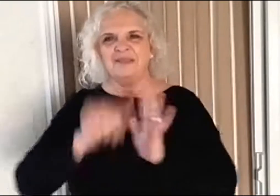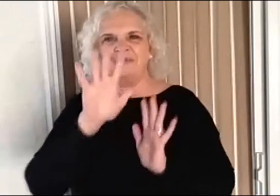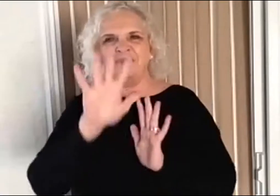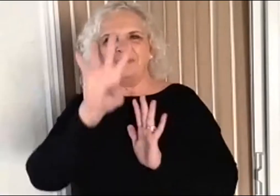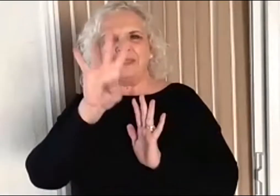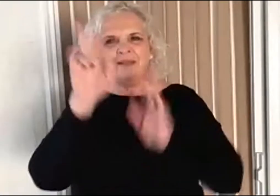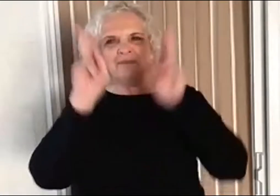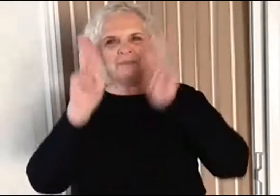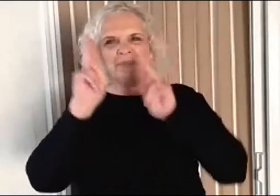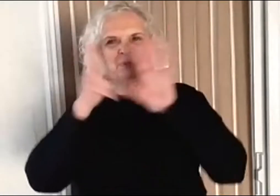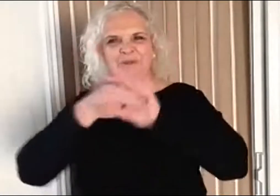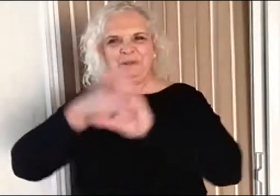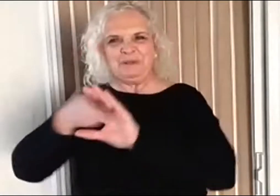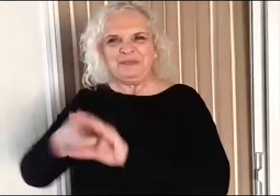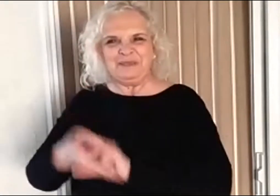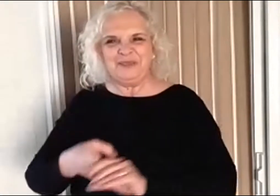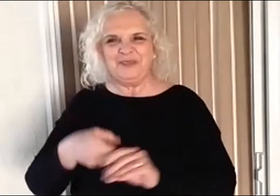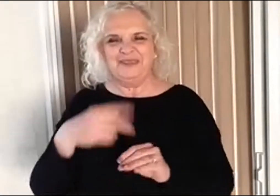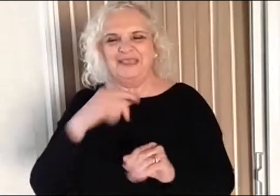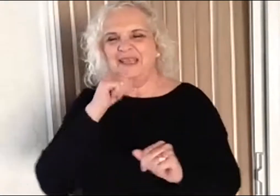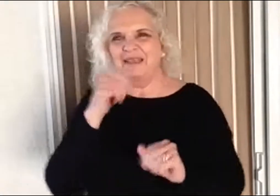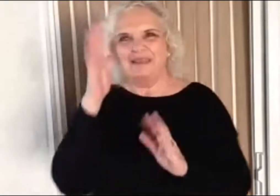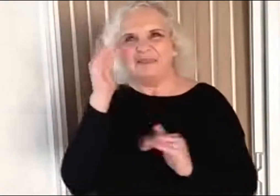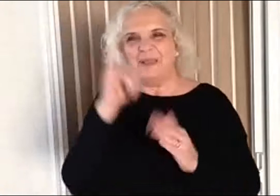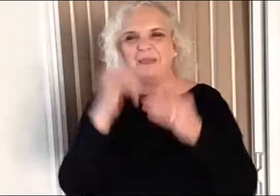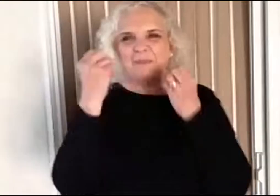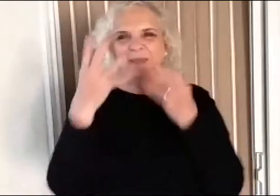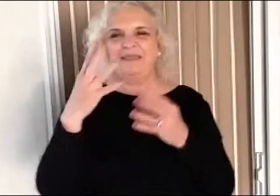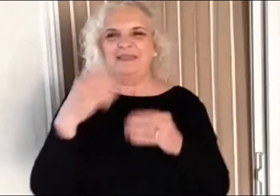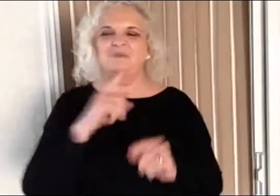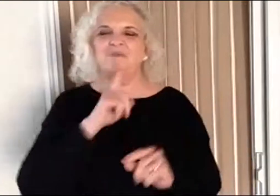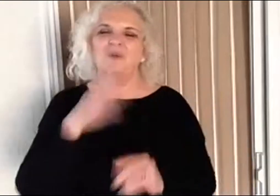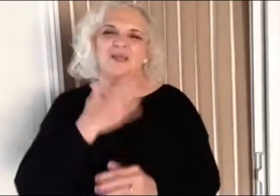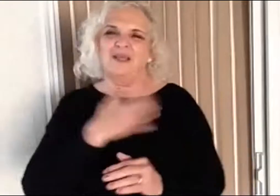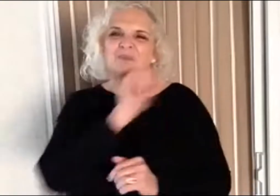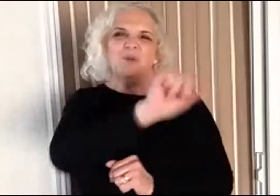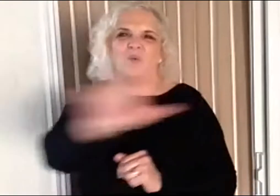wasn't expecting this many, but I'm really happy you all joined us.